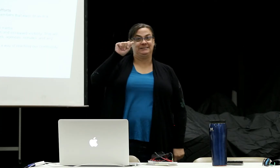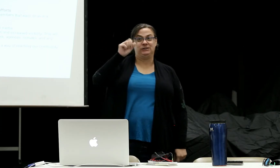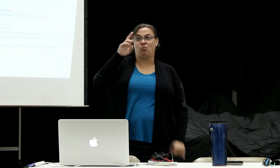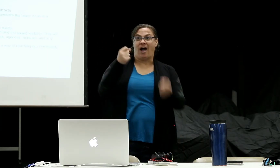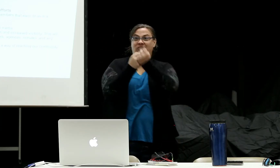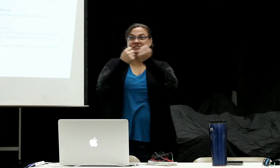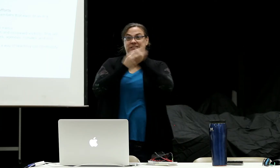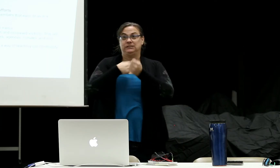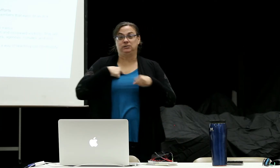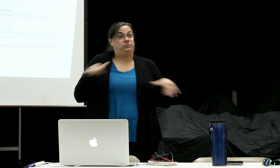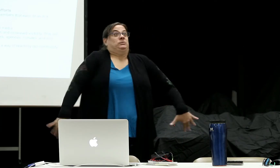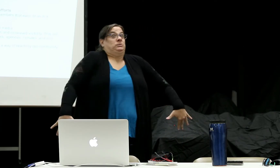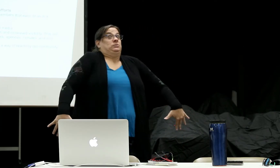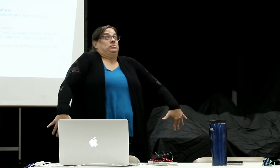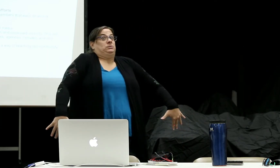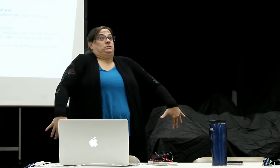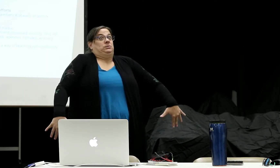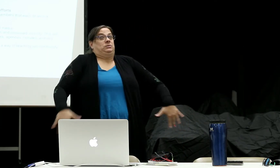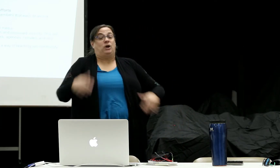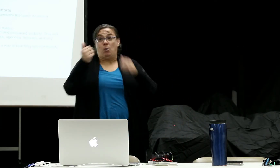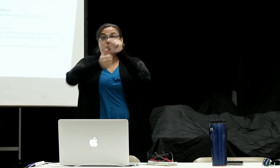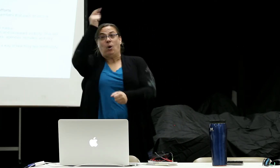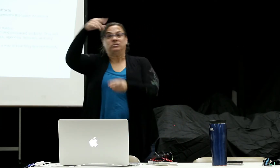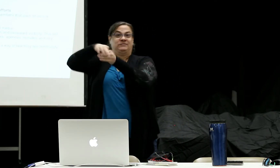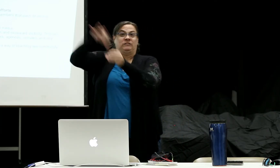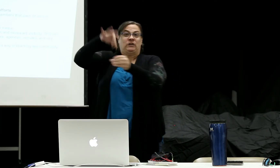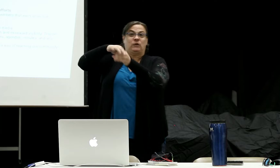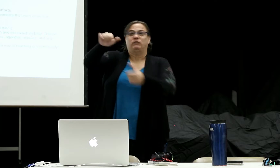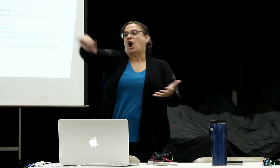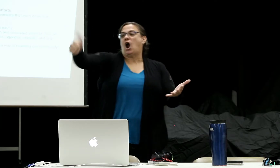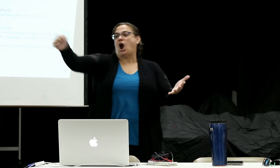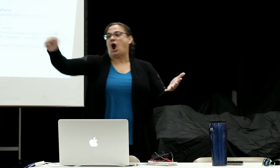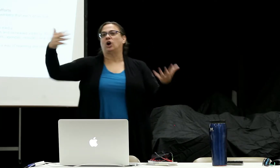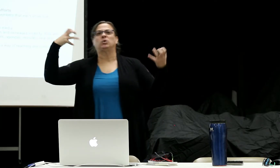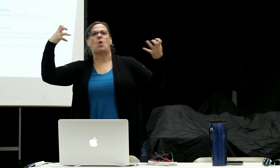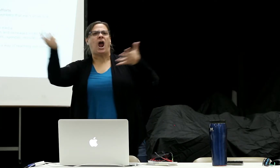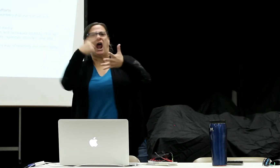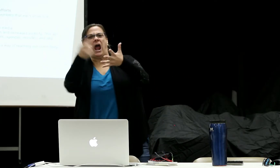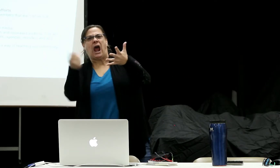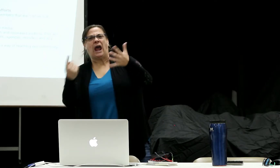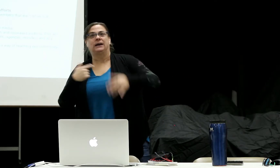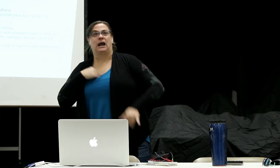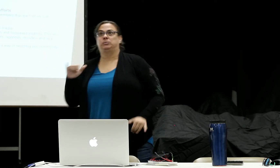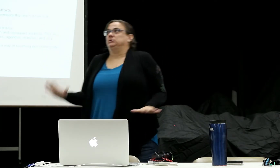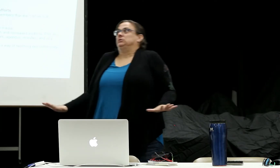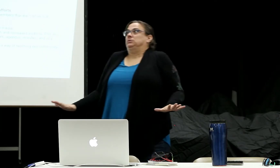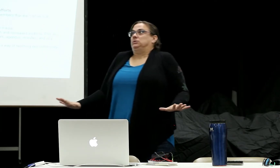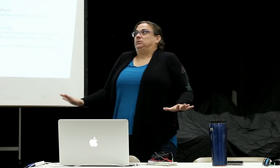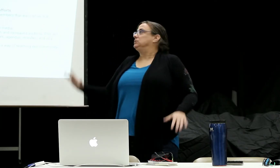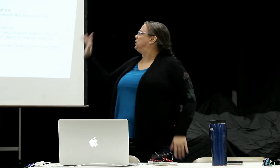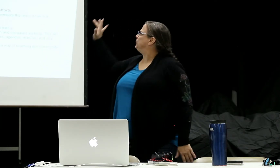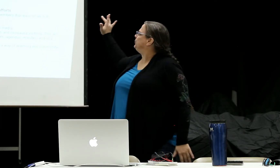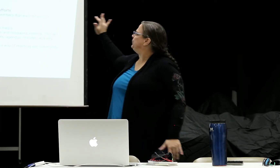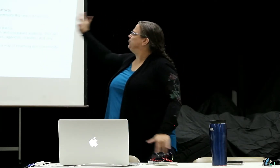most people didn't want to know about ADA and advocacy. Most of people were asking about other services.